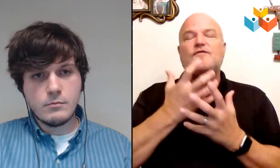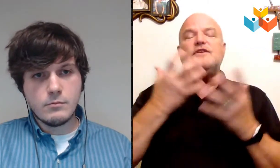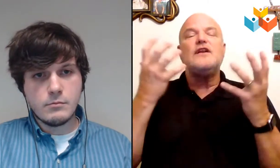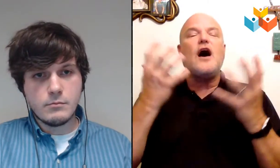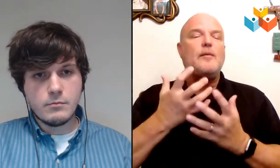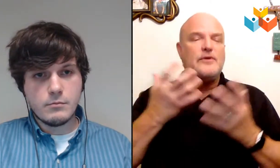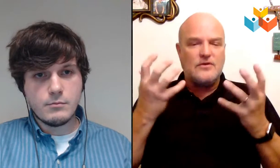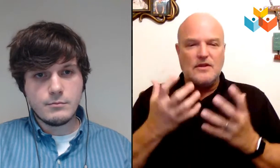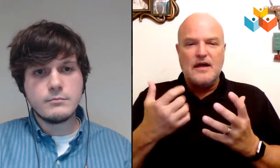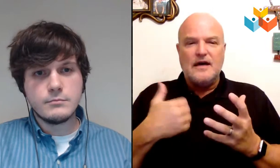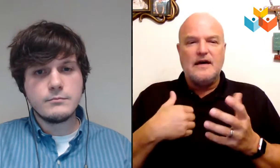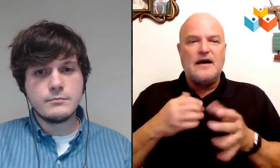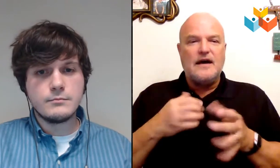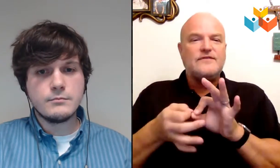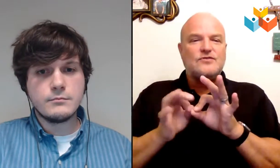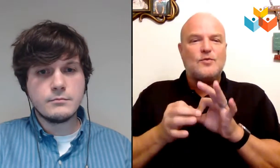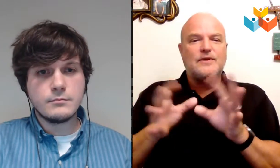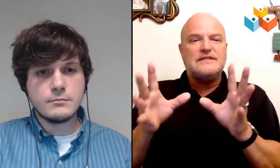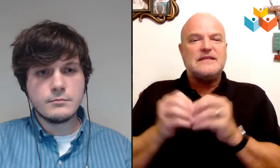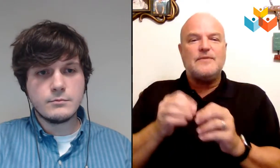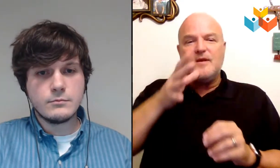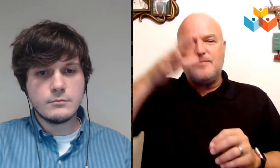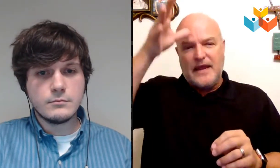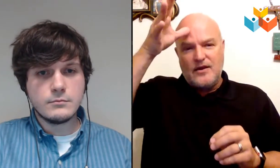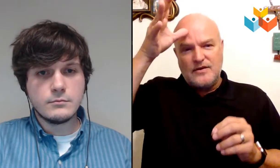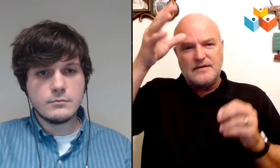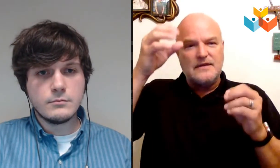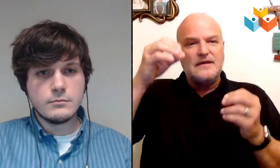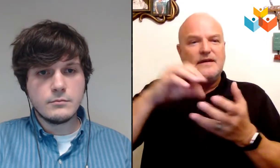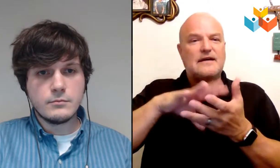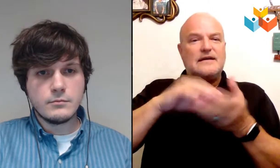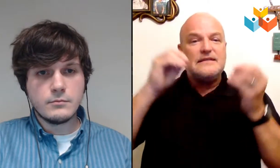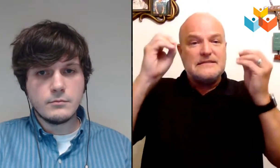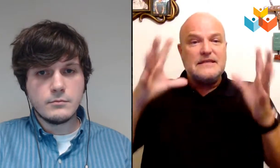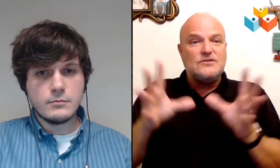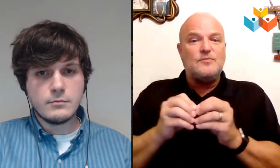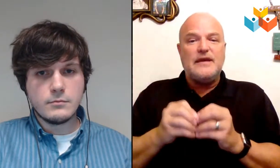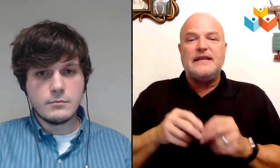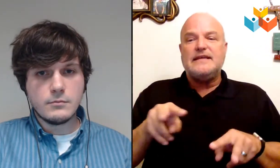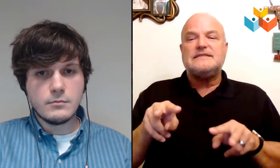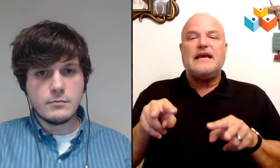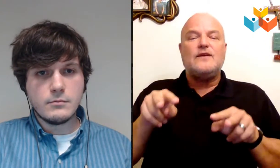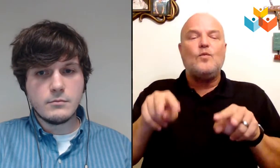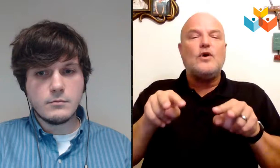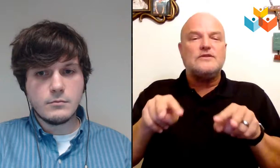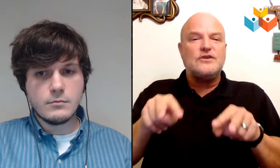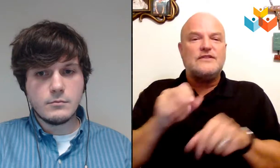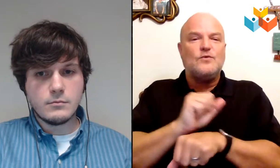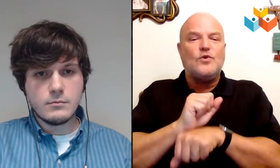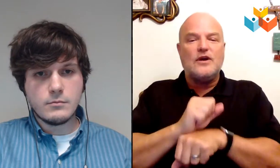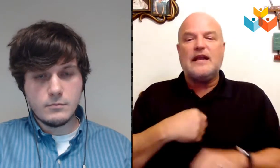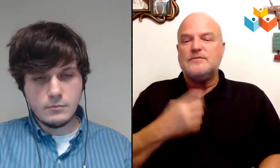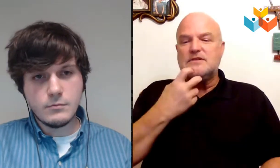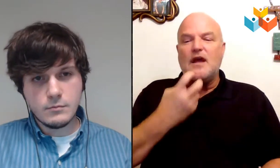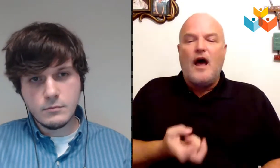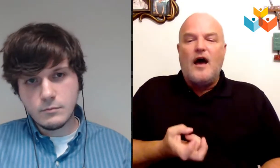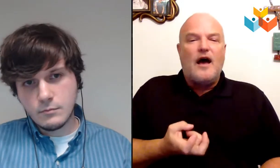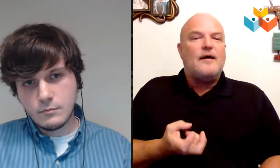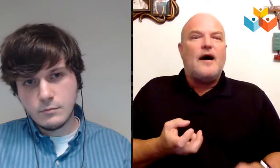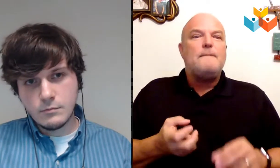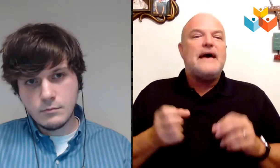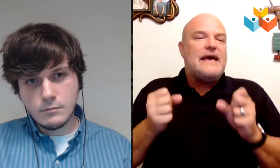have are phenomenal. I've interpreted some of the parent teacher meetings and look at the work, and I'm